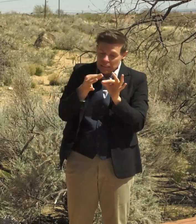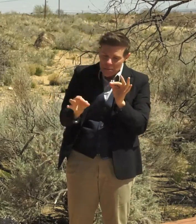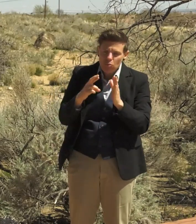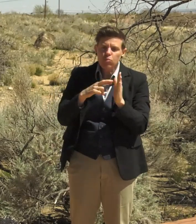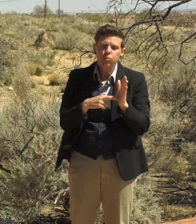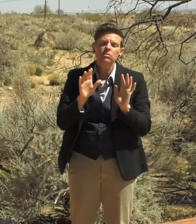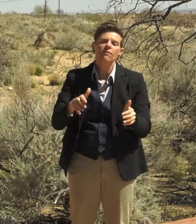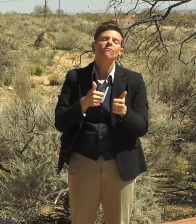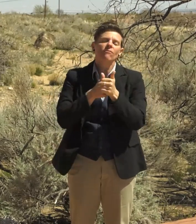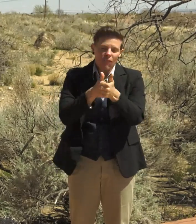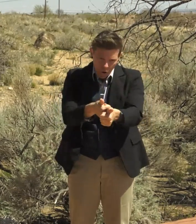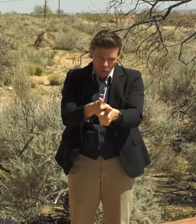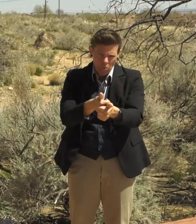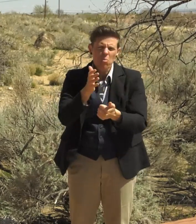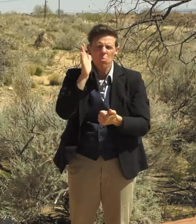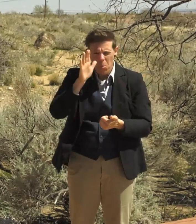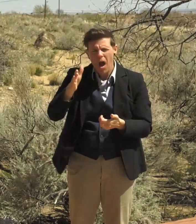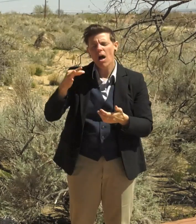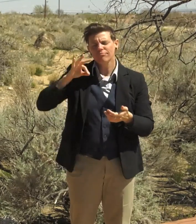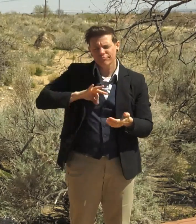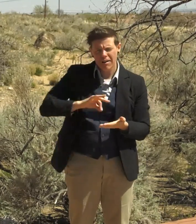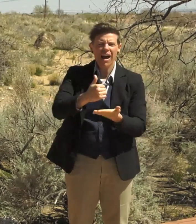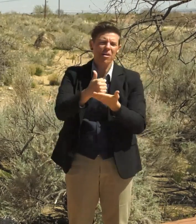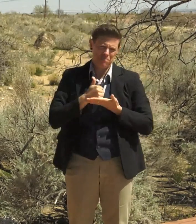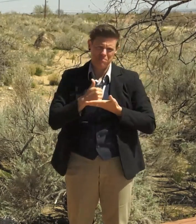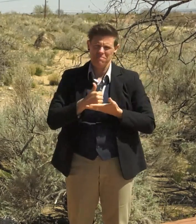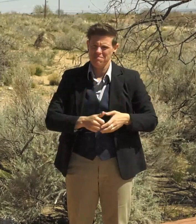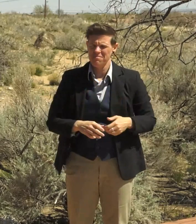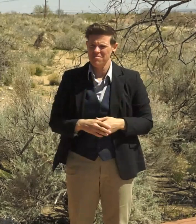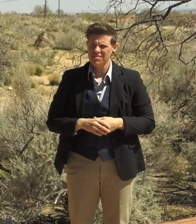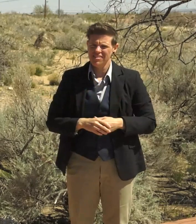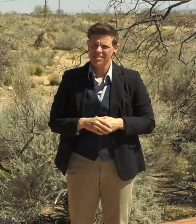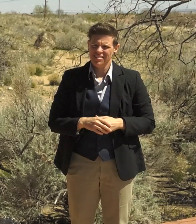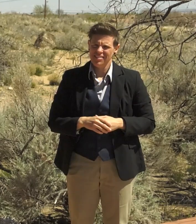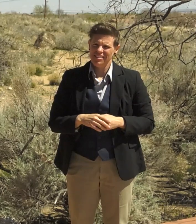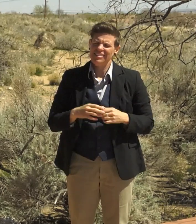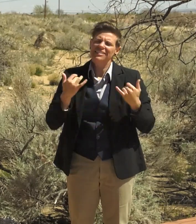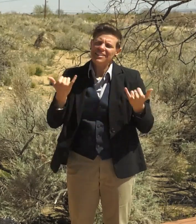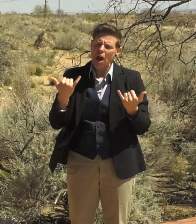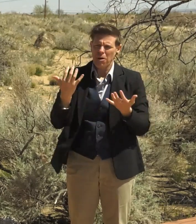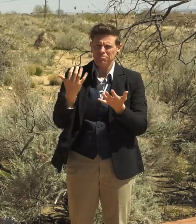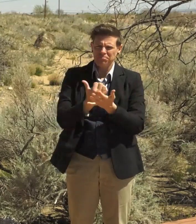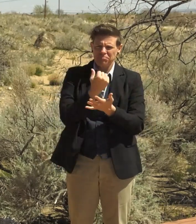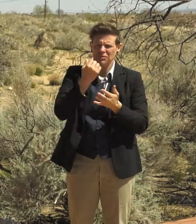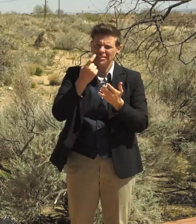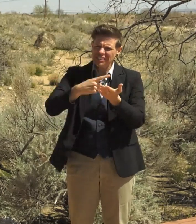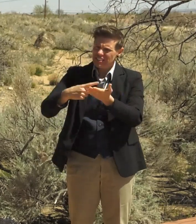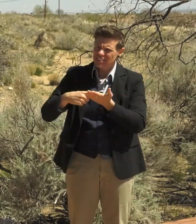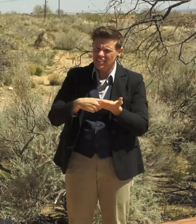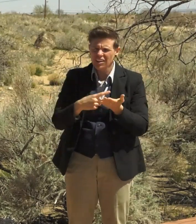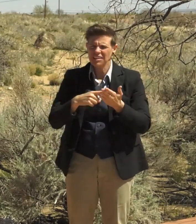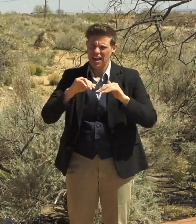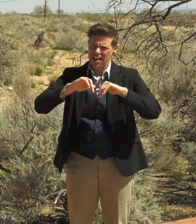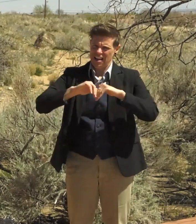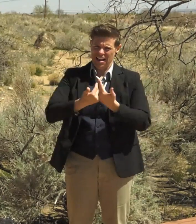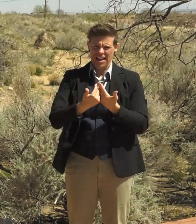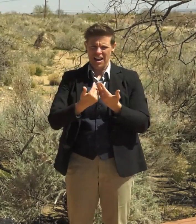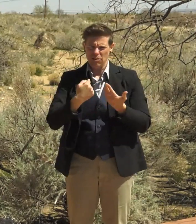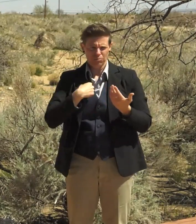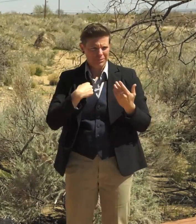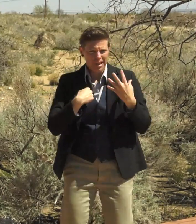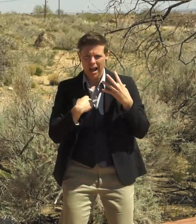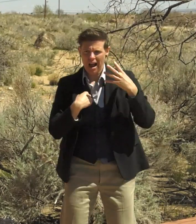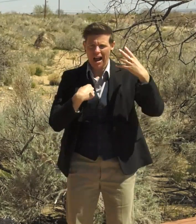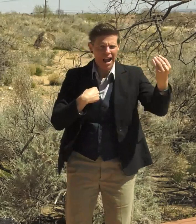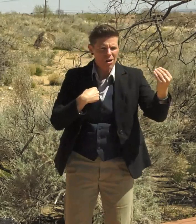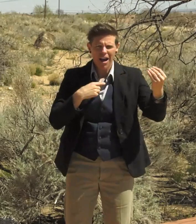like to address right now, though, is to really talk about our collective impact as we are out in these really special